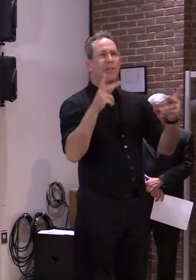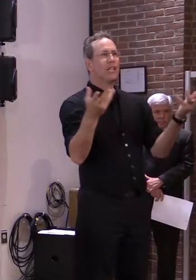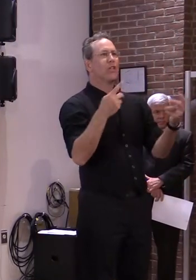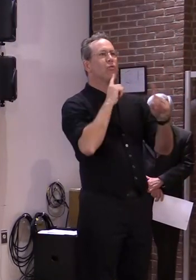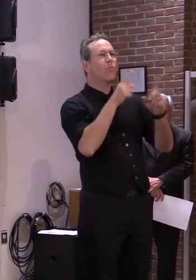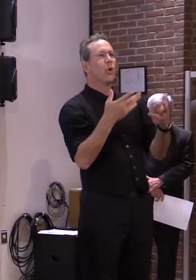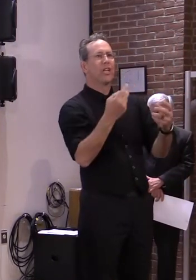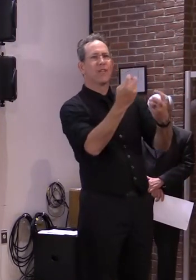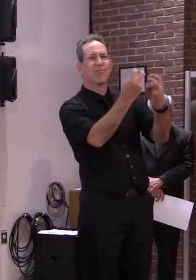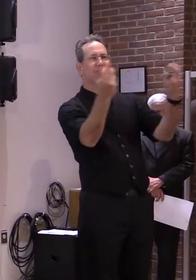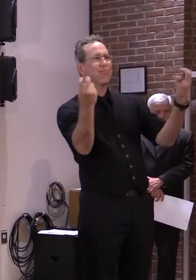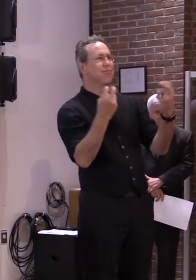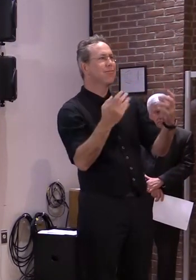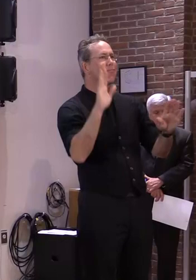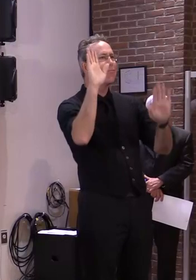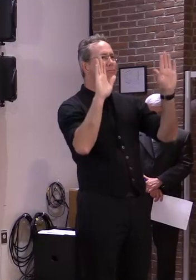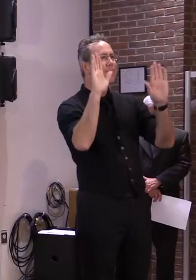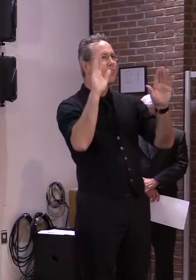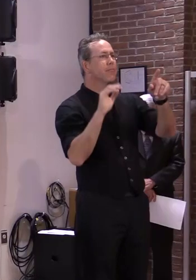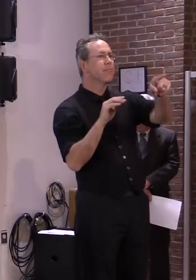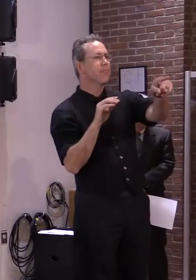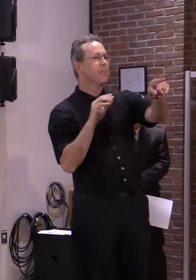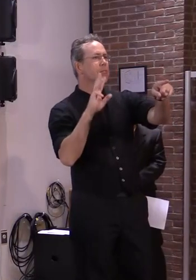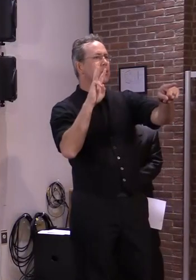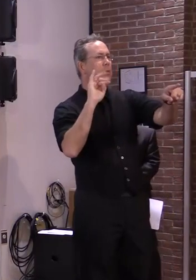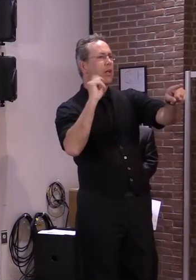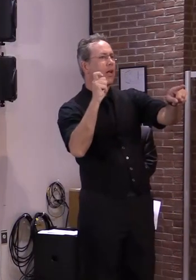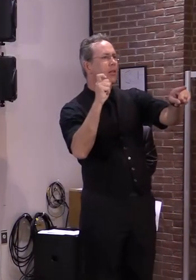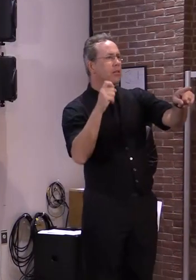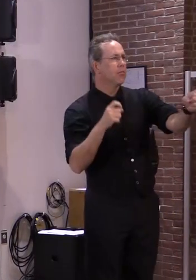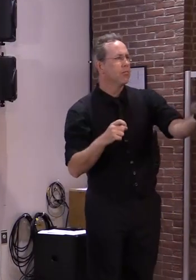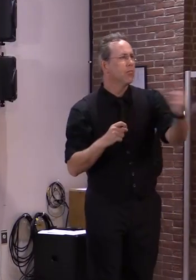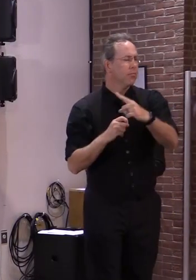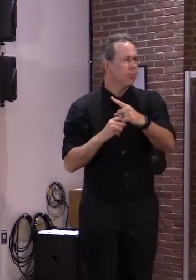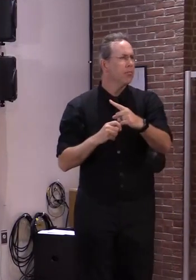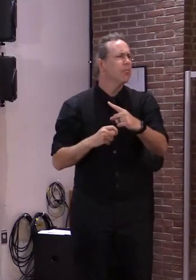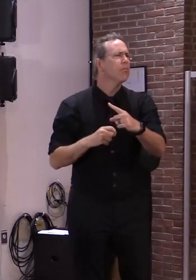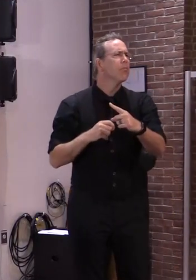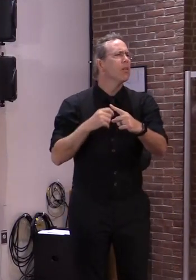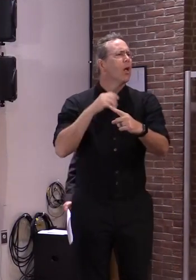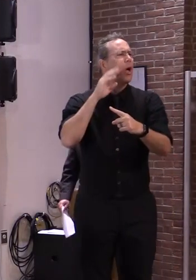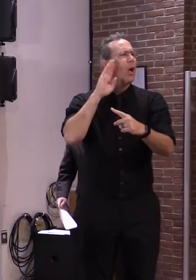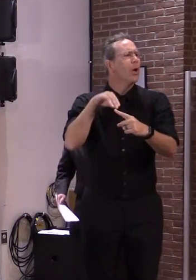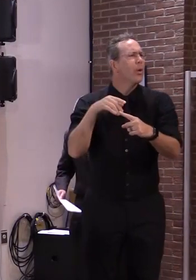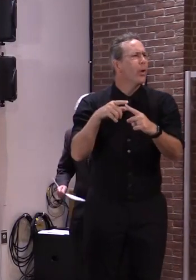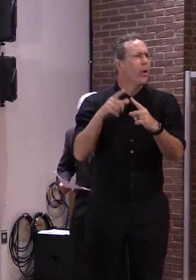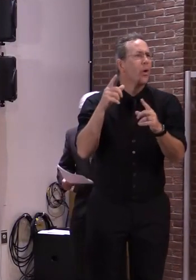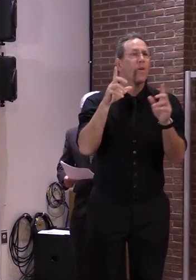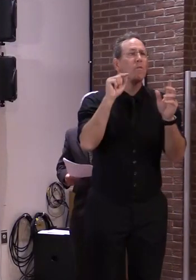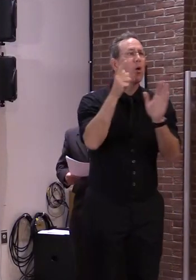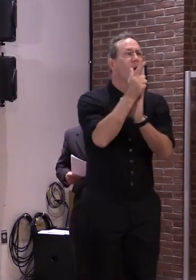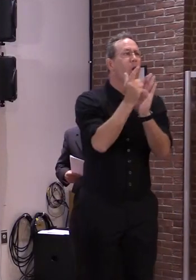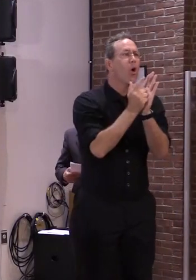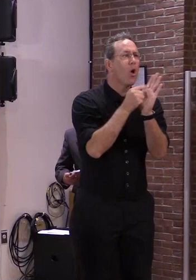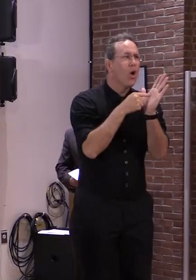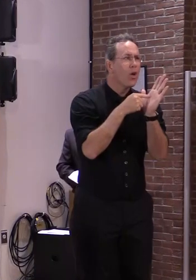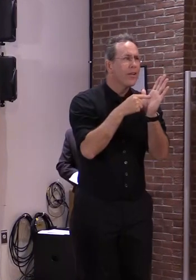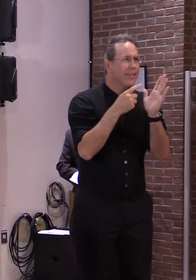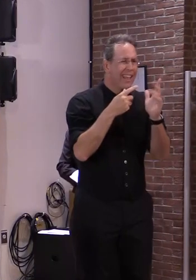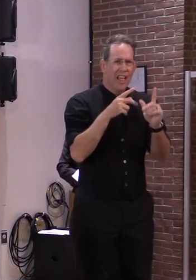Governor Brenda, Secretary Smith, you may have seen Vermont Legal Aid filed a class action lawsuit